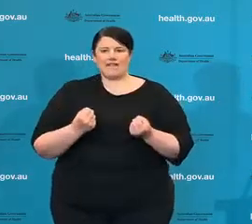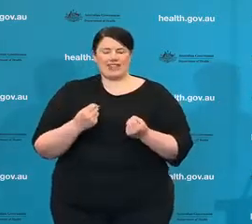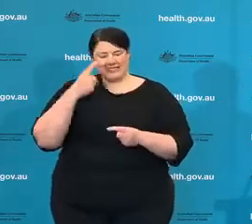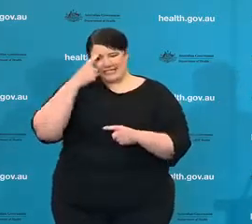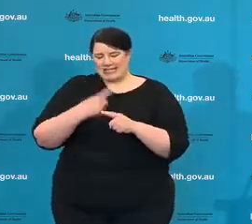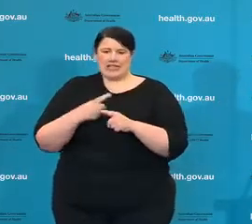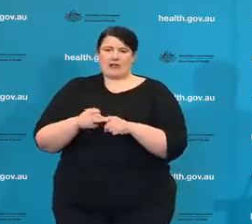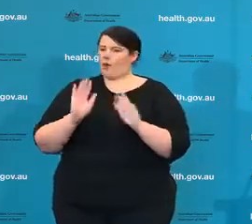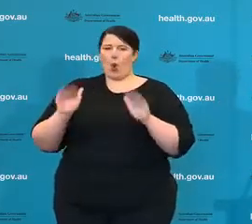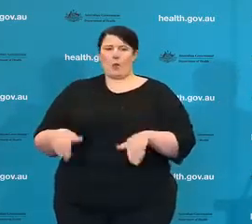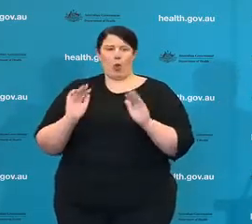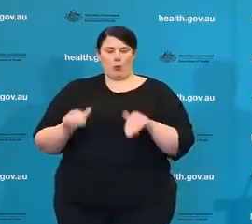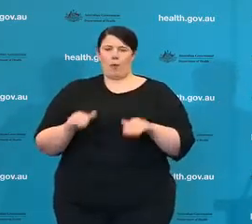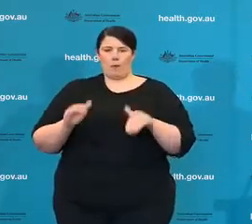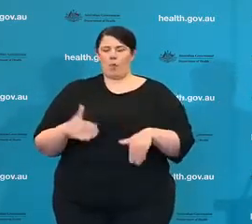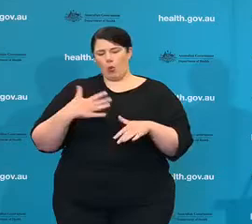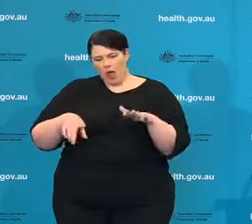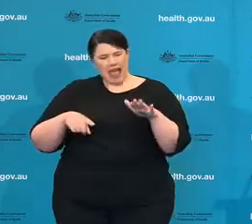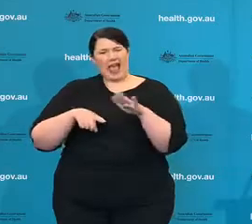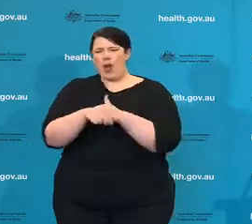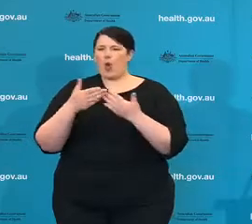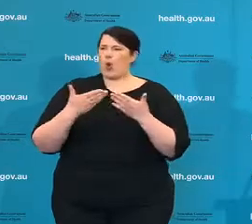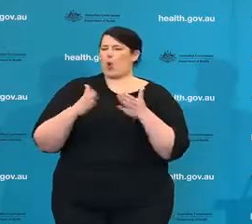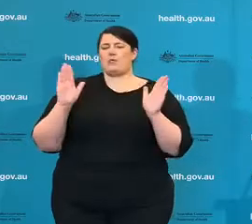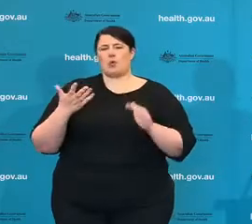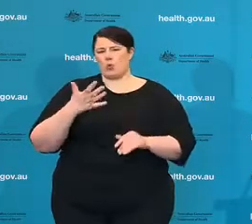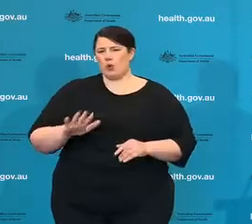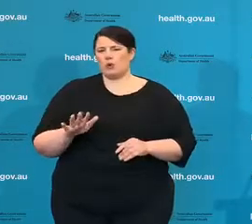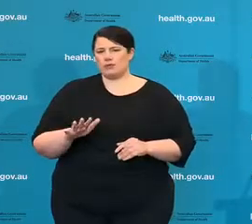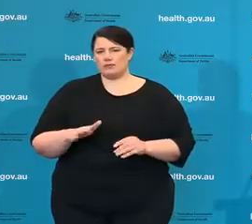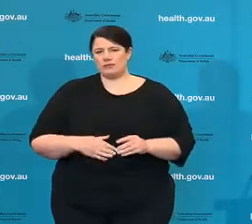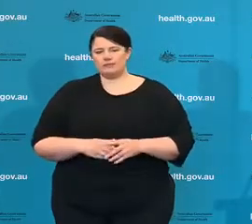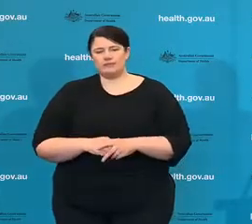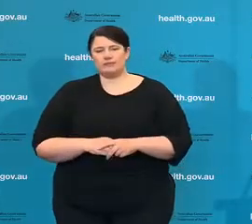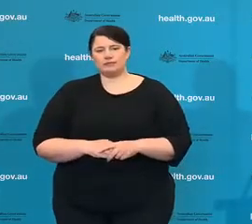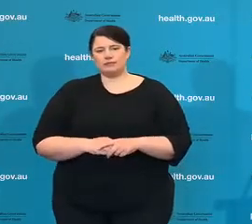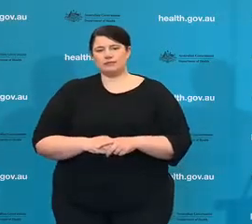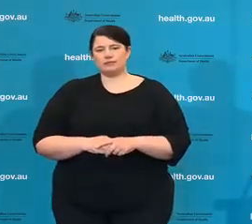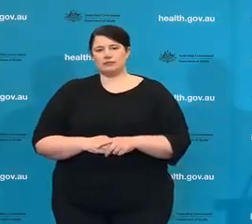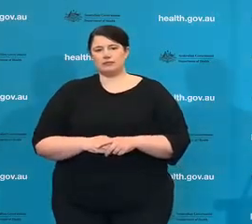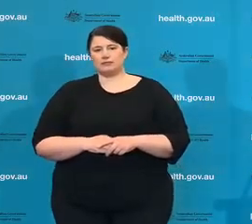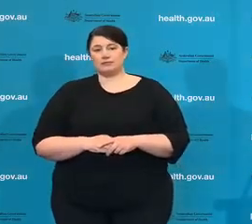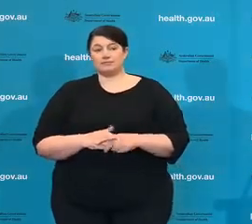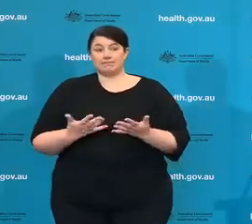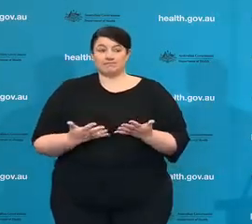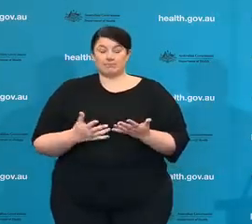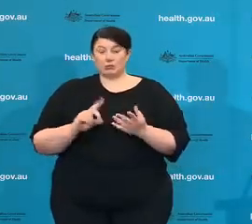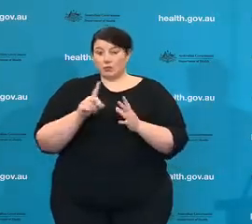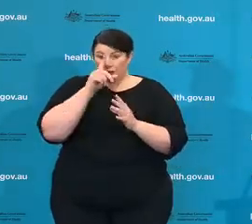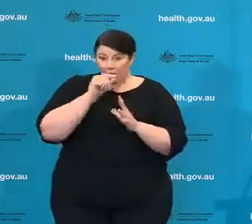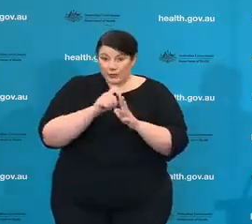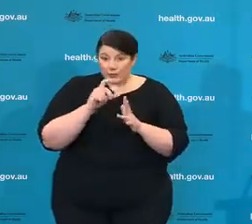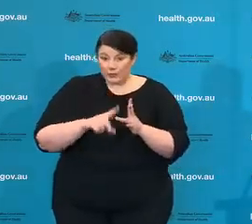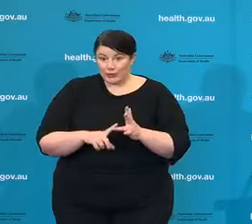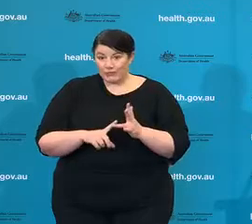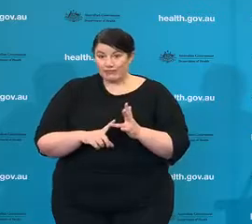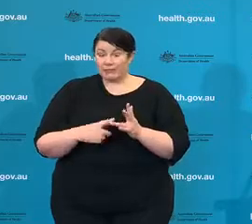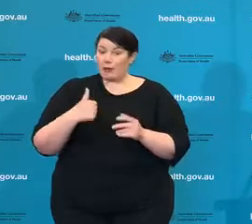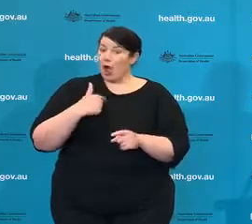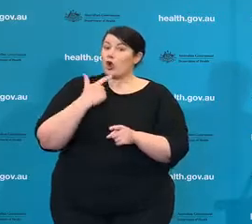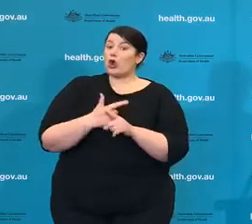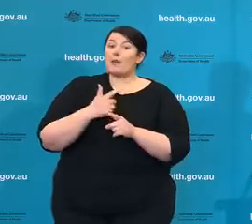in terms of their mental health and the psychological effect that it's having. So what to do? So of course the comment